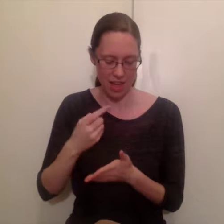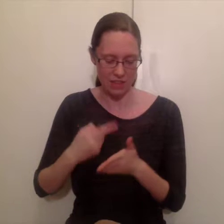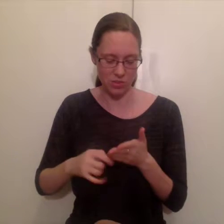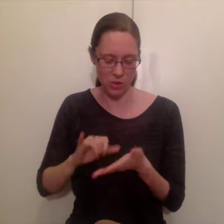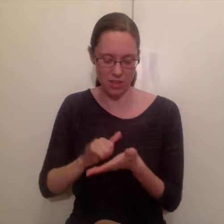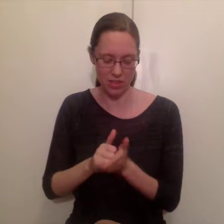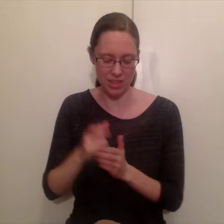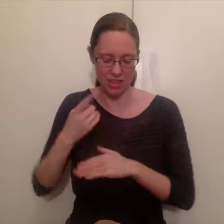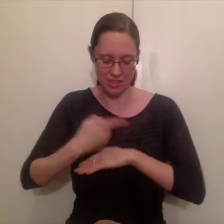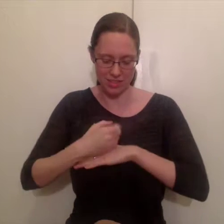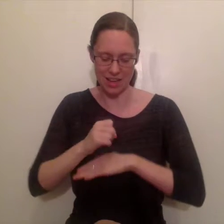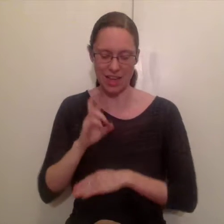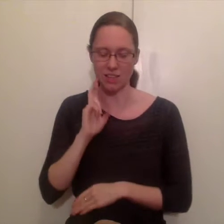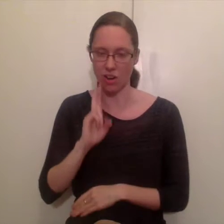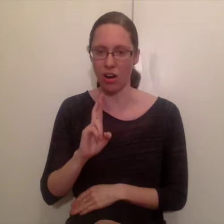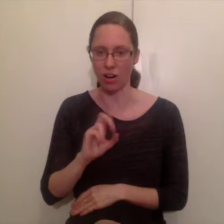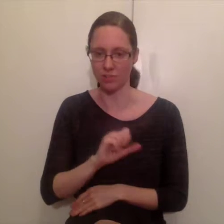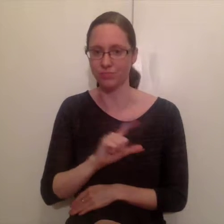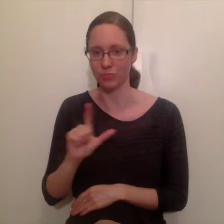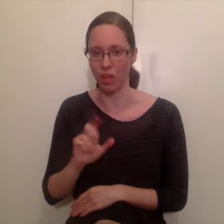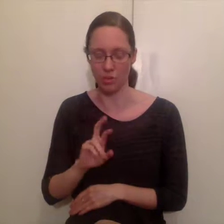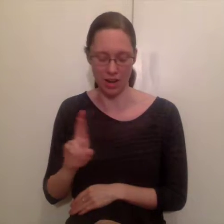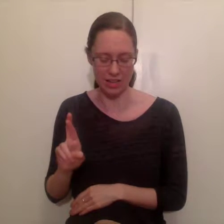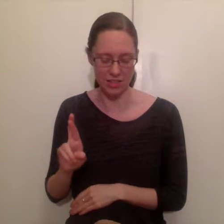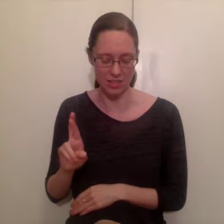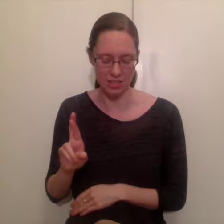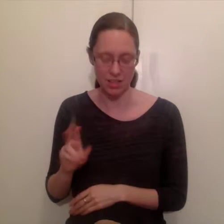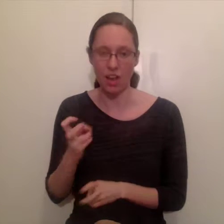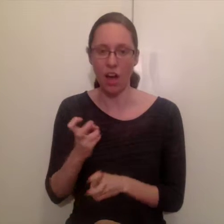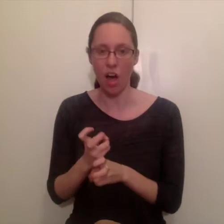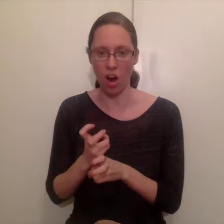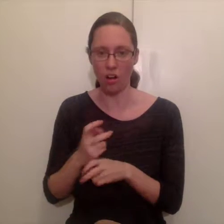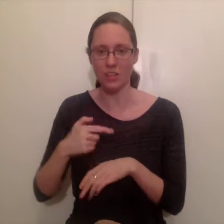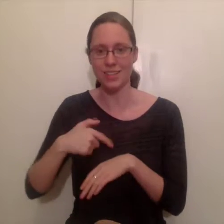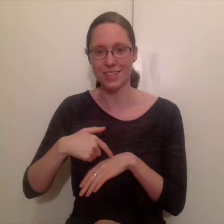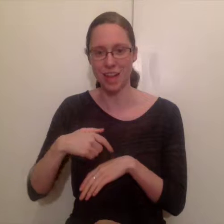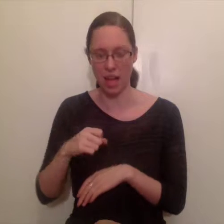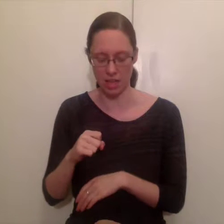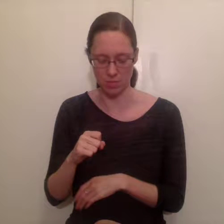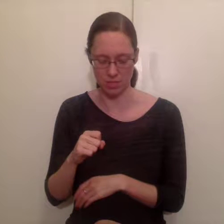"That's what these days are, all right. Hard times."